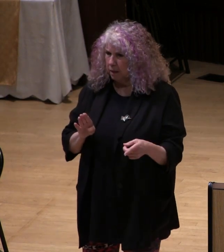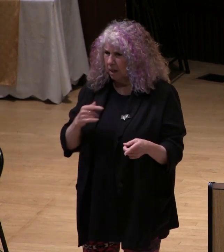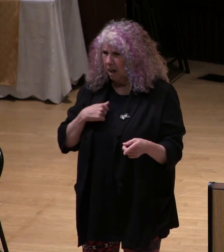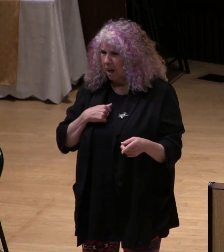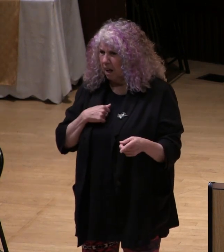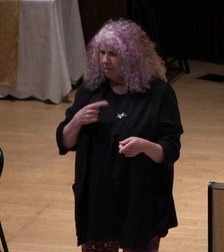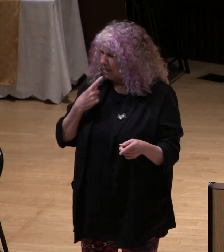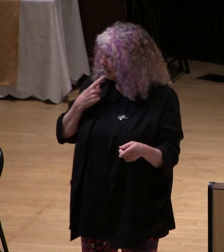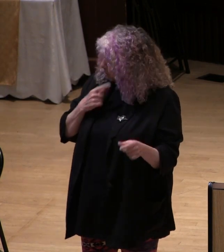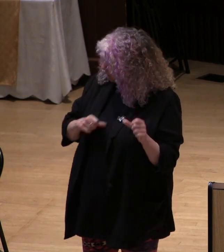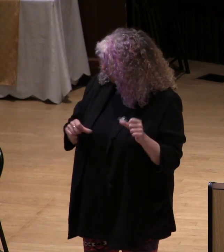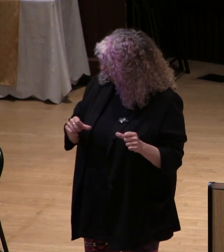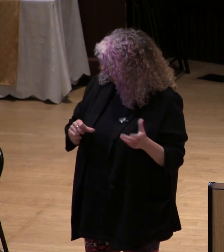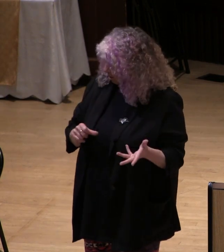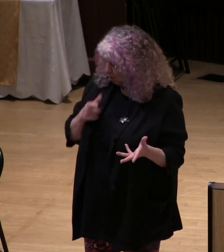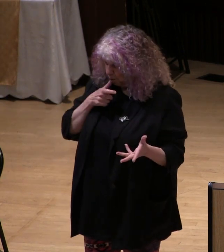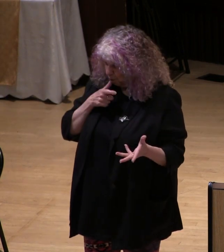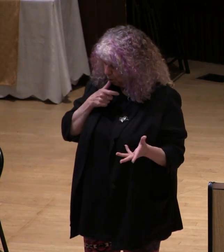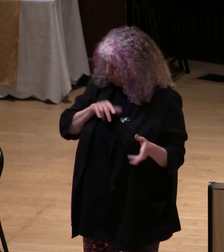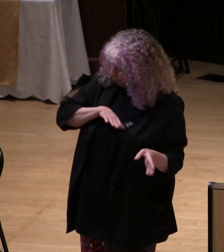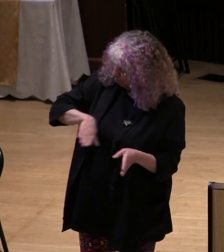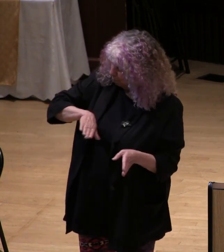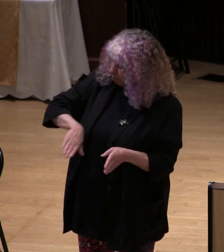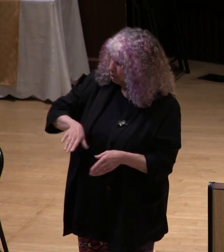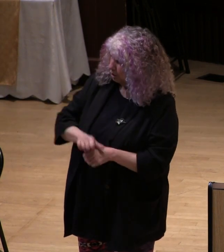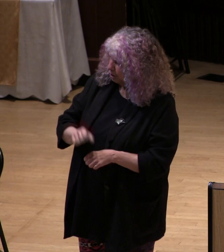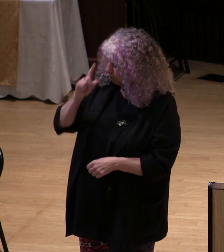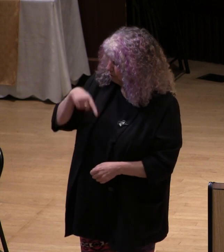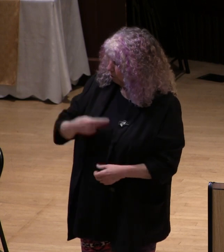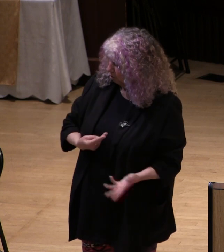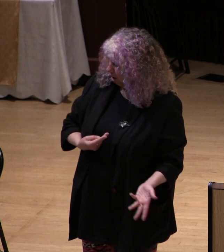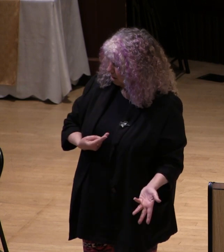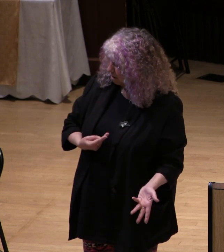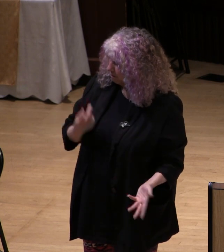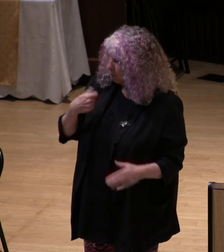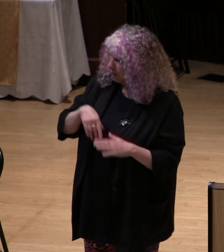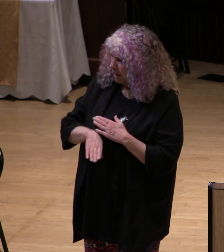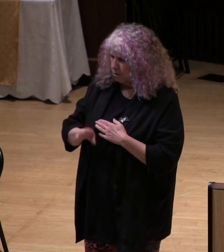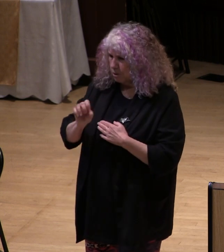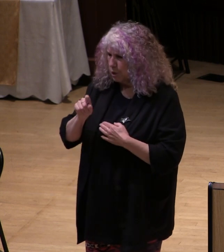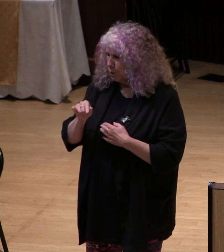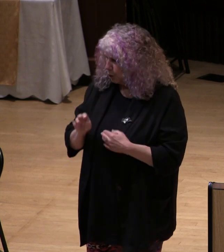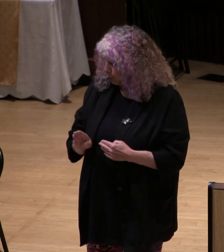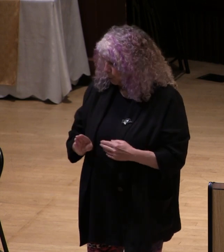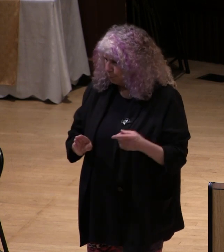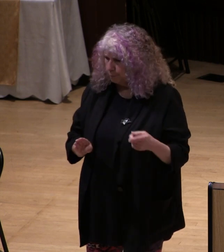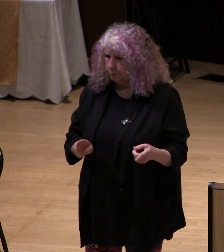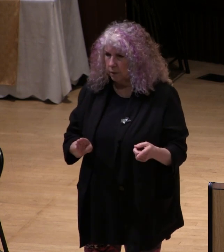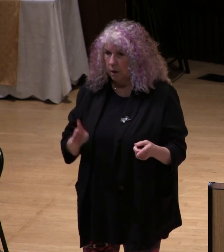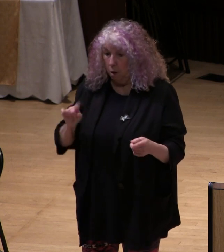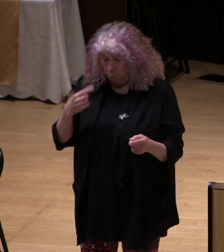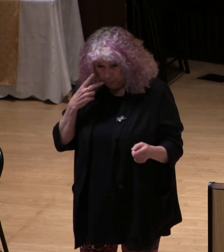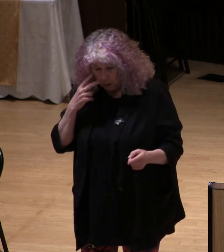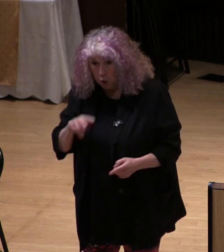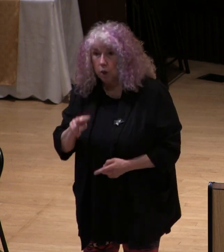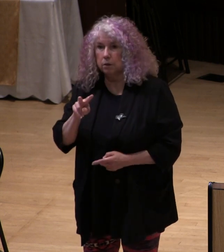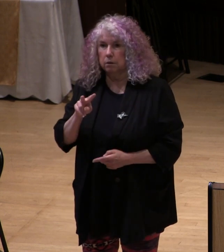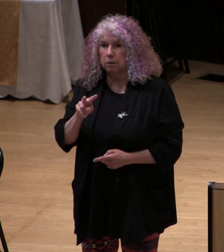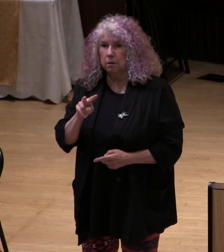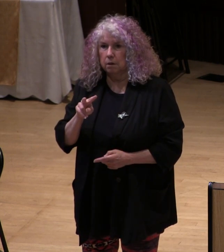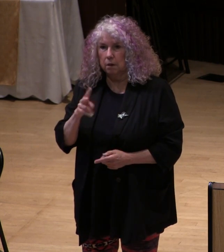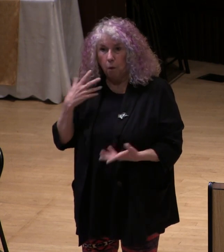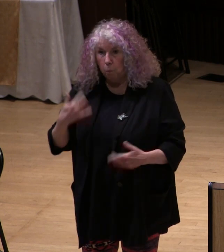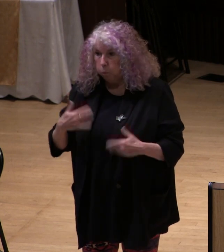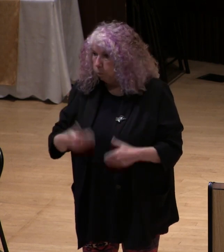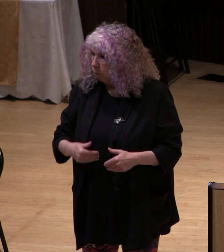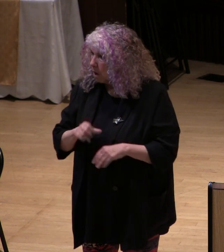were saying to one another, "Who will roll back the stone for us from the entrance to the tomb?" But when they looked up, they